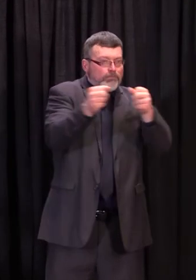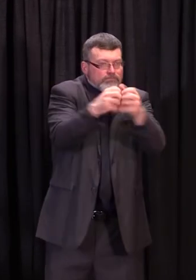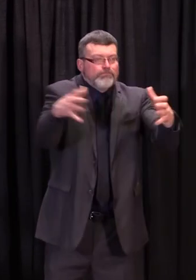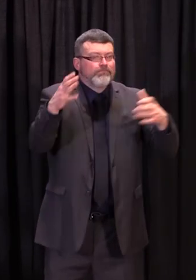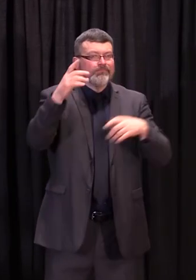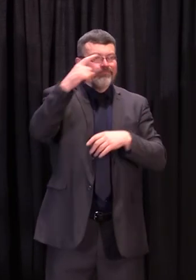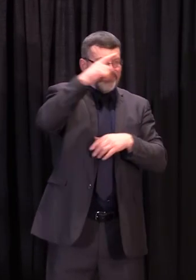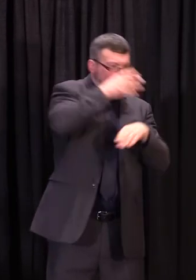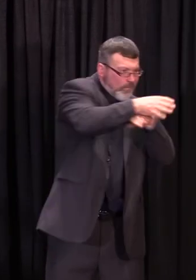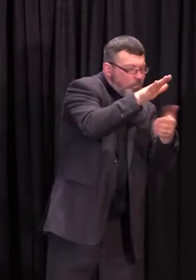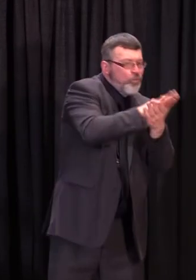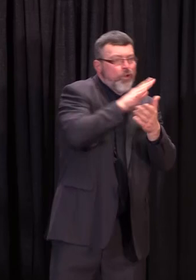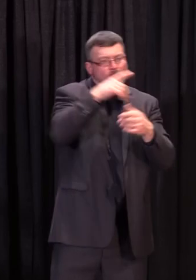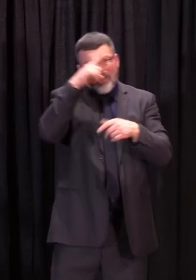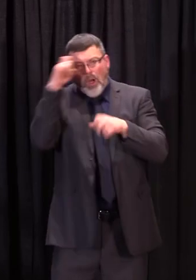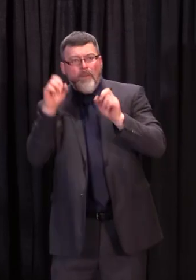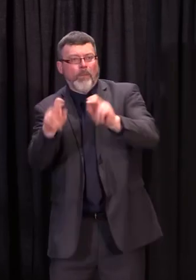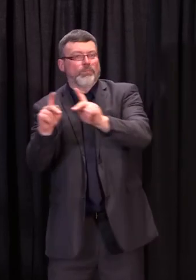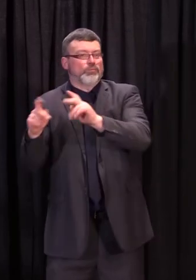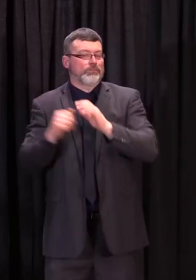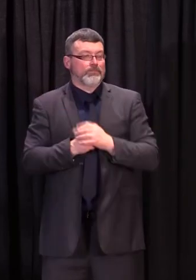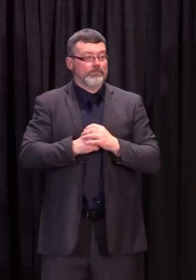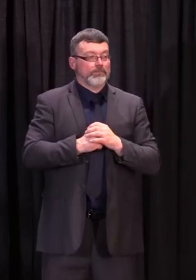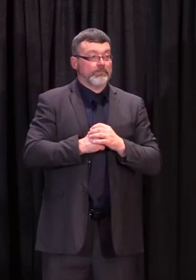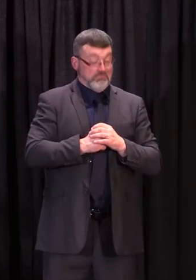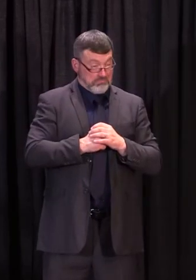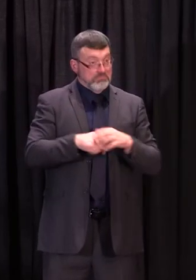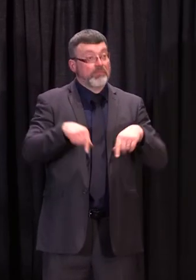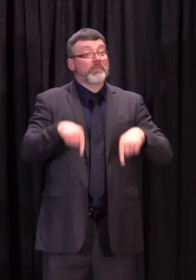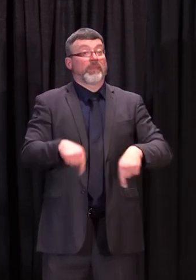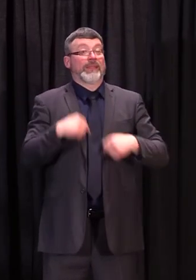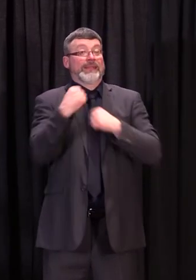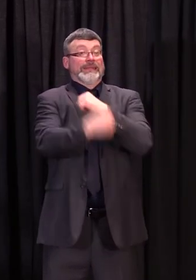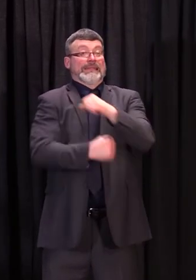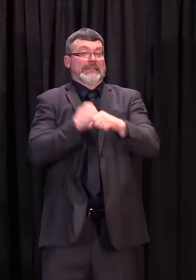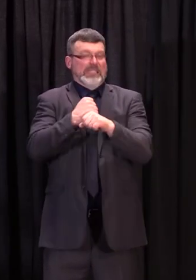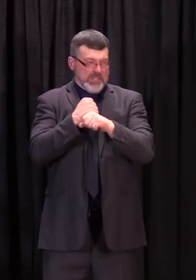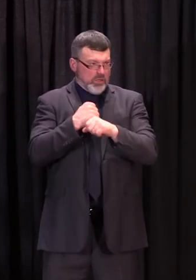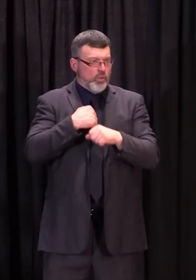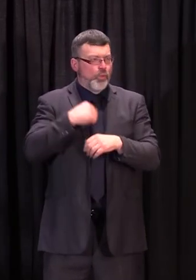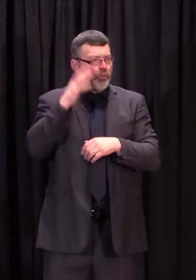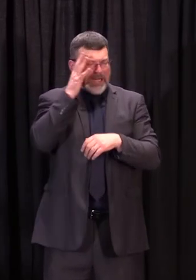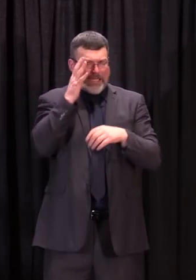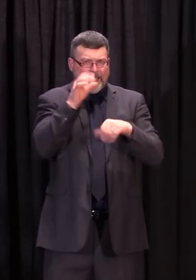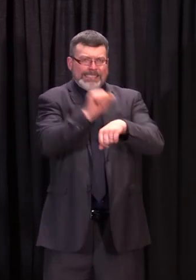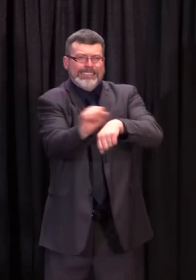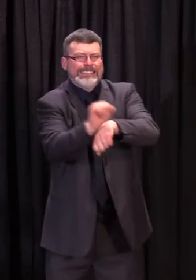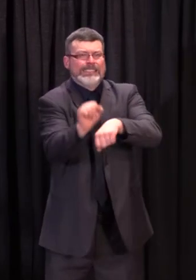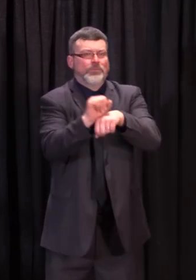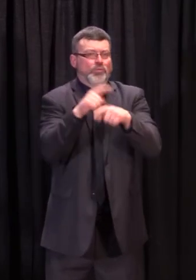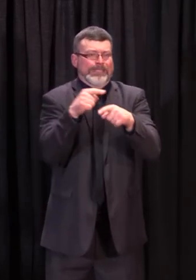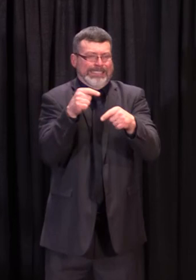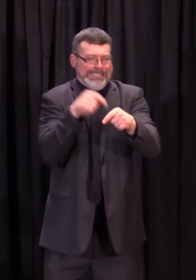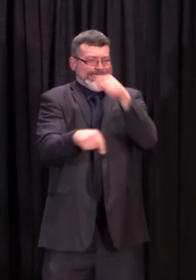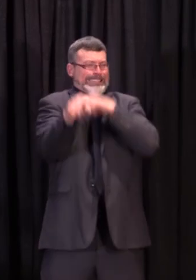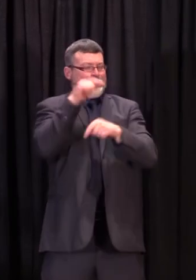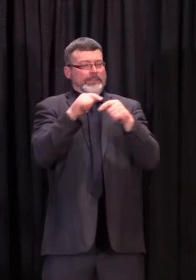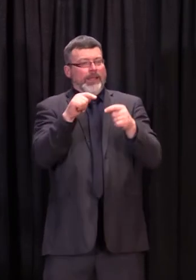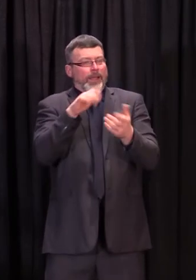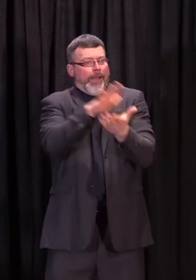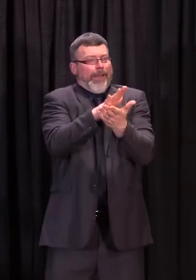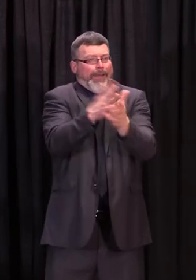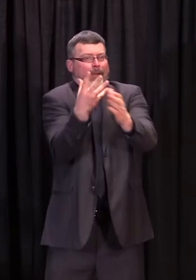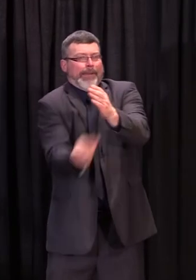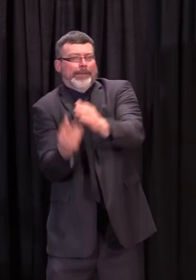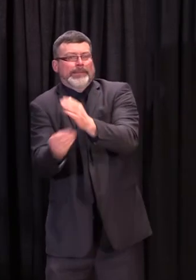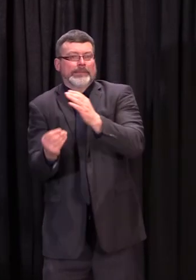And this year, we'll do more to reverse academic losses by providing additional learning resources to schools